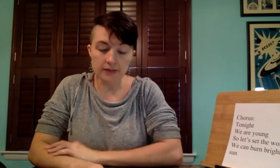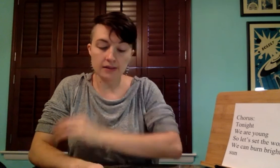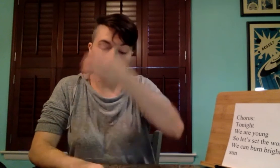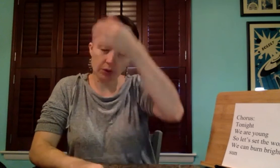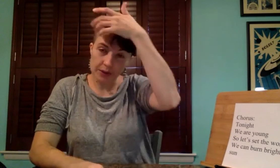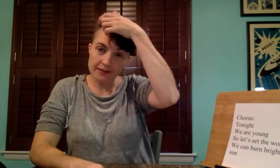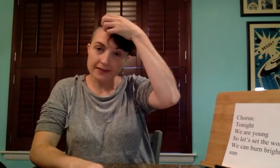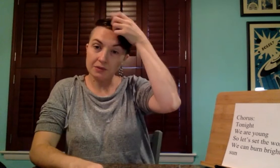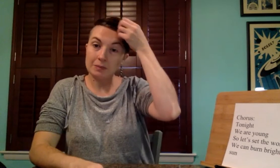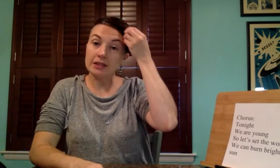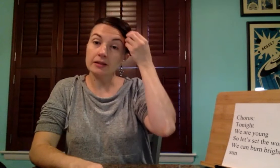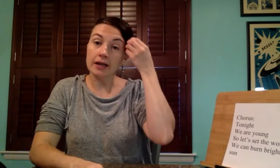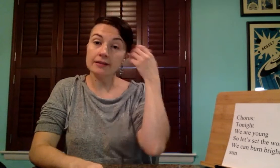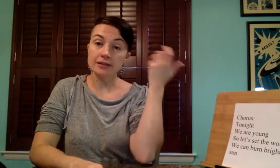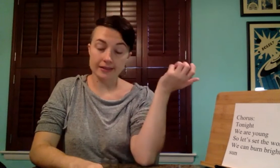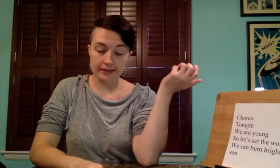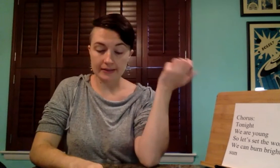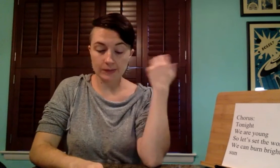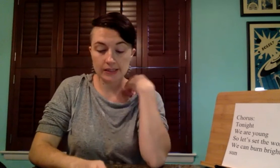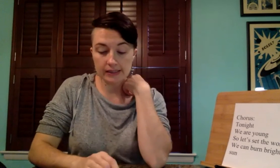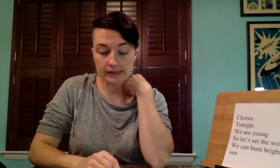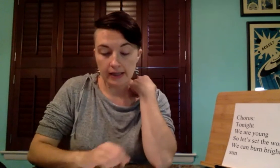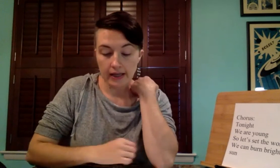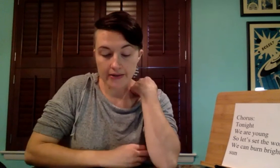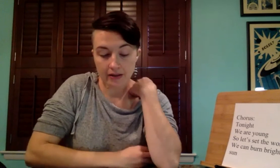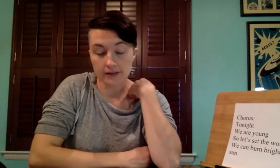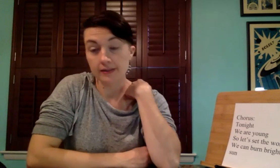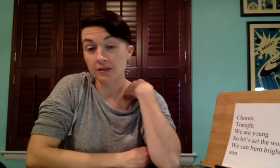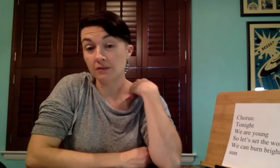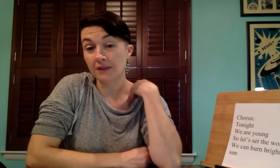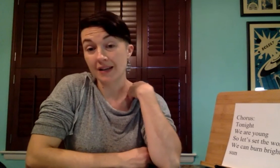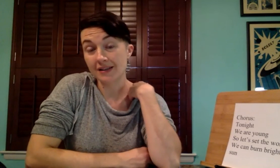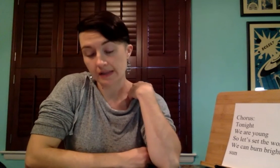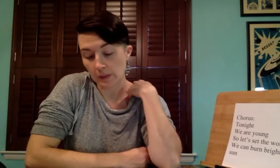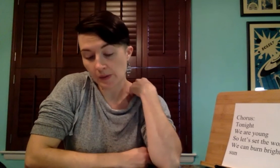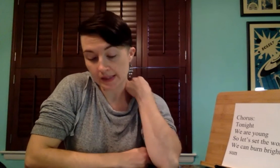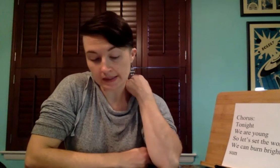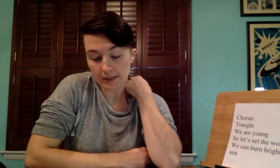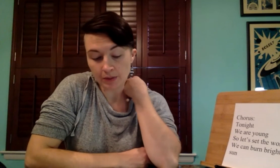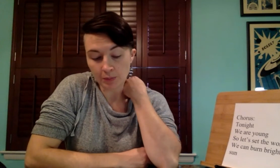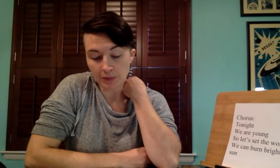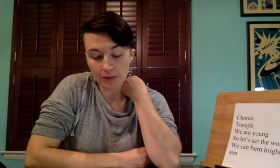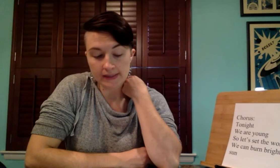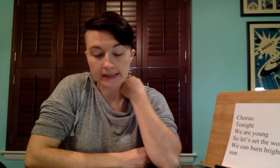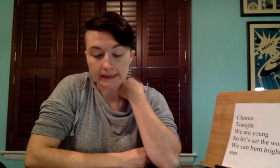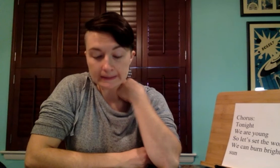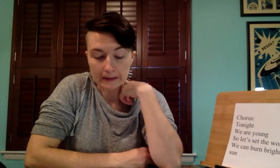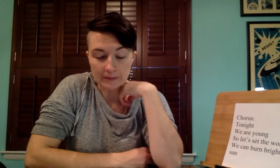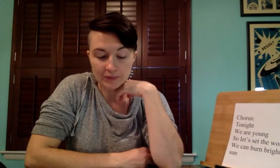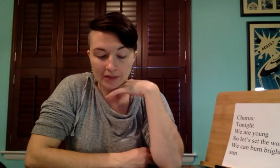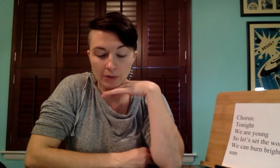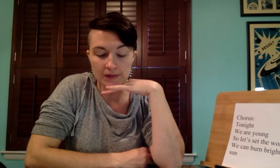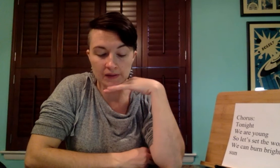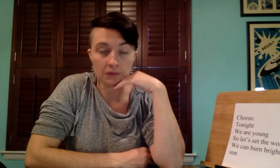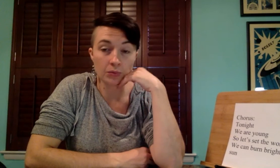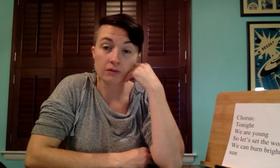that have choruses that repeat a lot, just like this one did, and that aren't sung too fast. That way we can keep on when we're signing. I'm always looking for more of